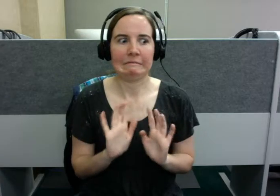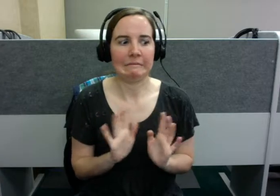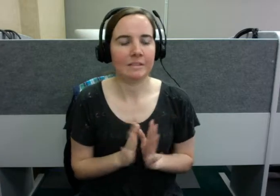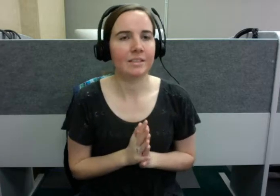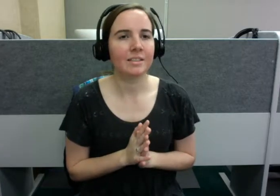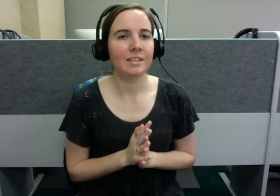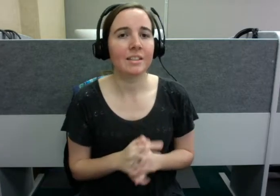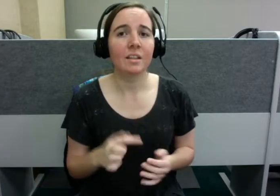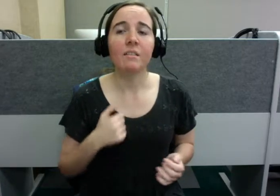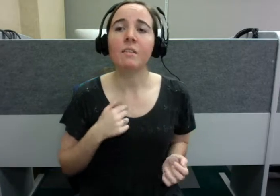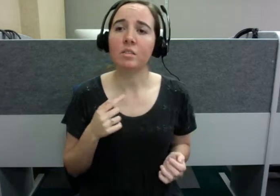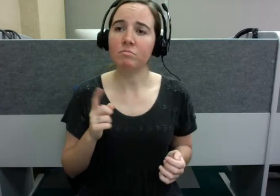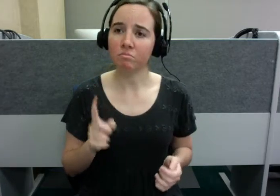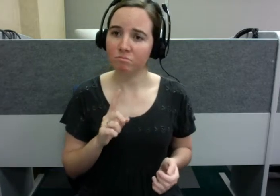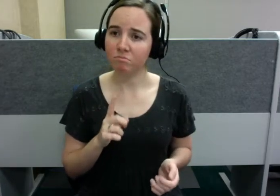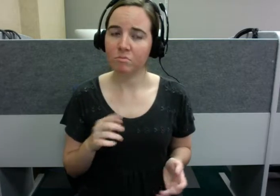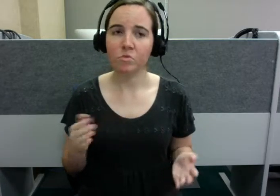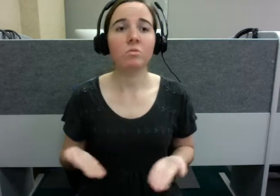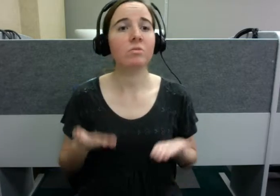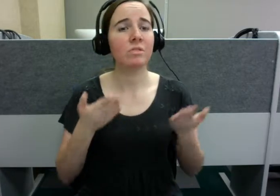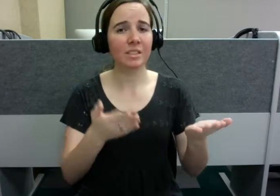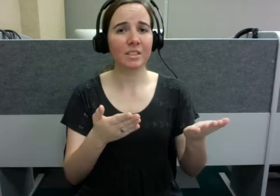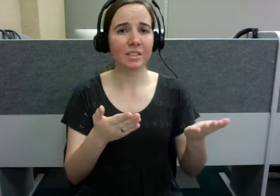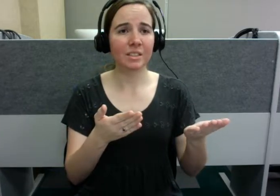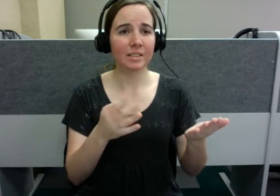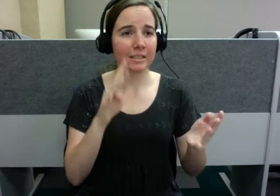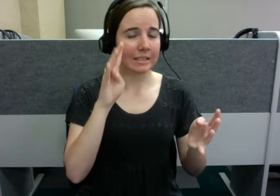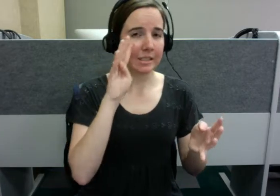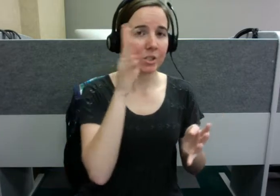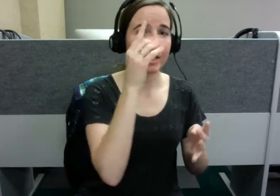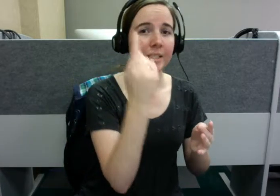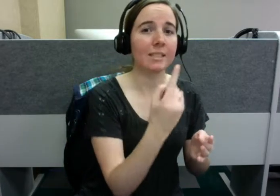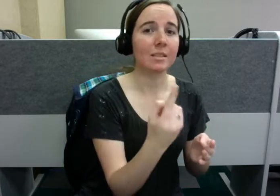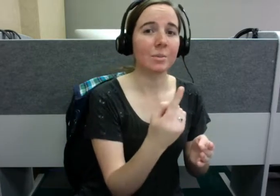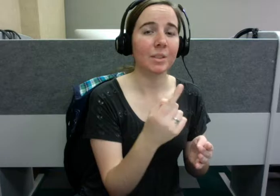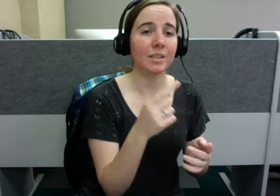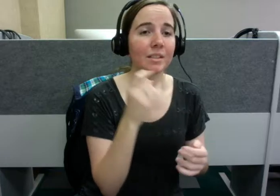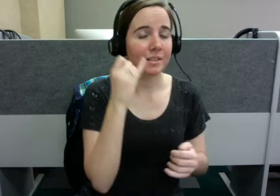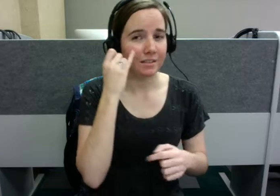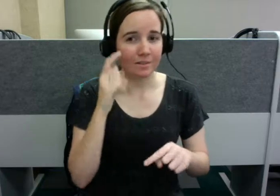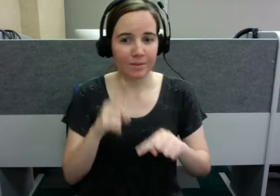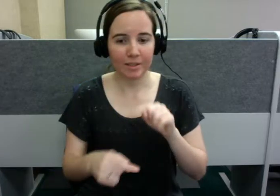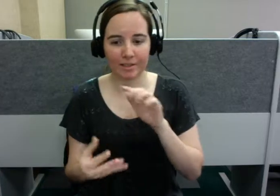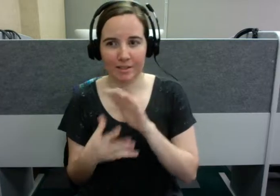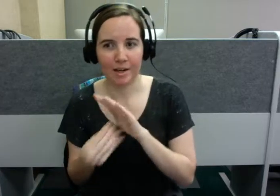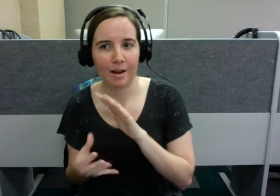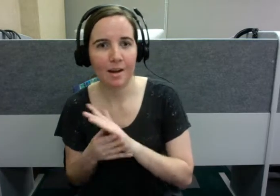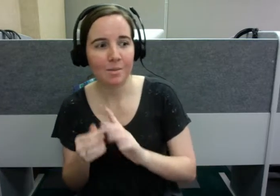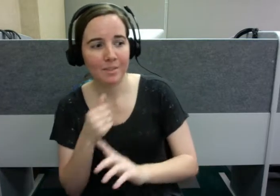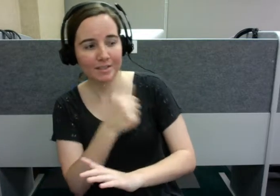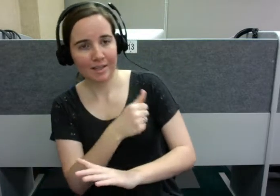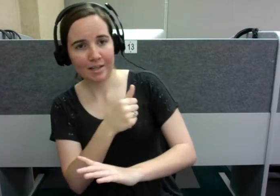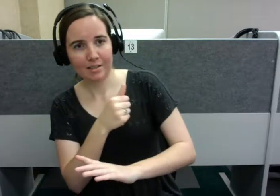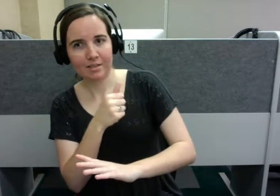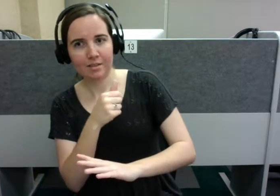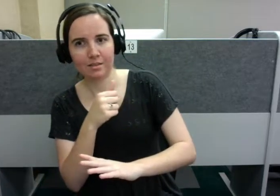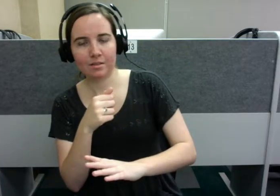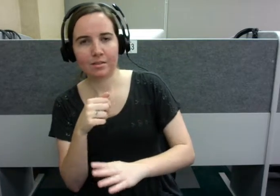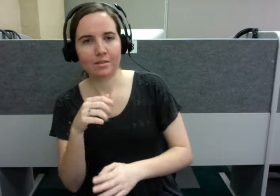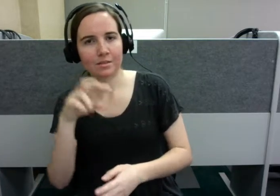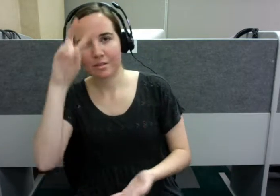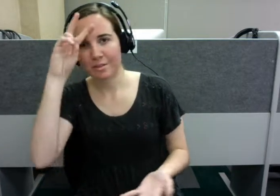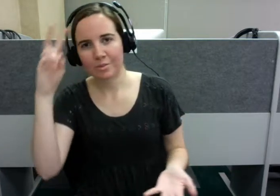But I would suggest that innovation without imitation is a complete waste of time. And nobody